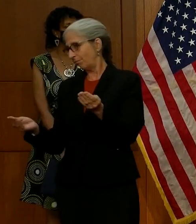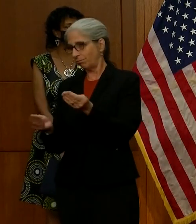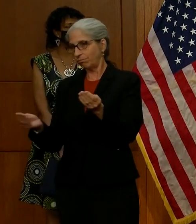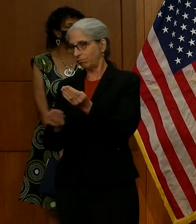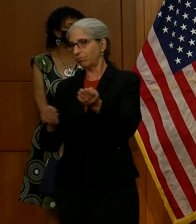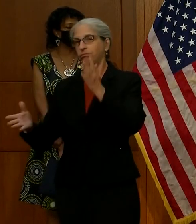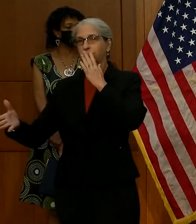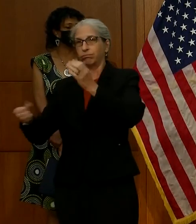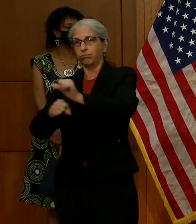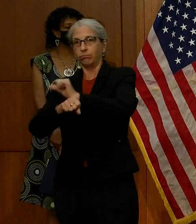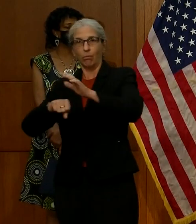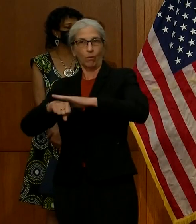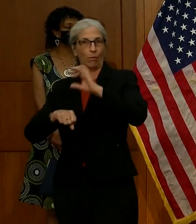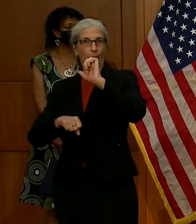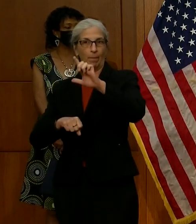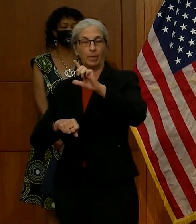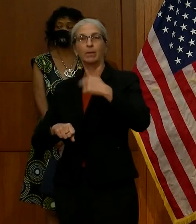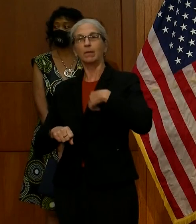with them if they get to my desk.